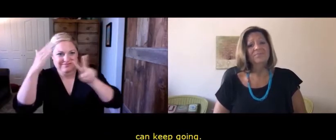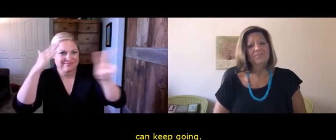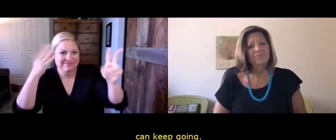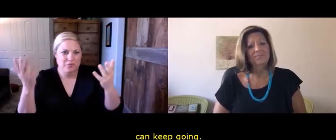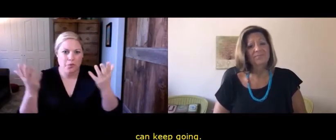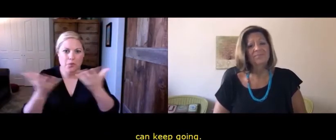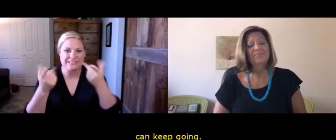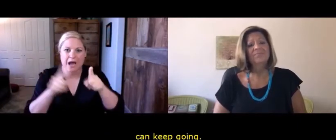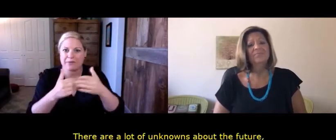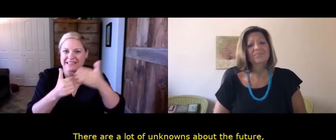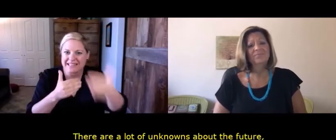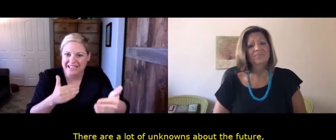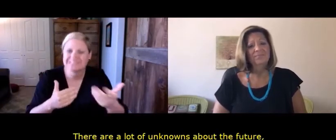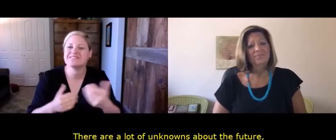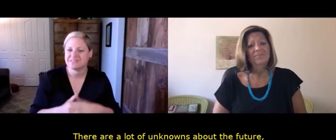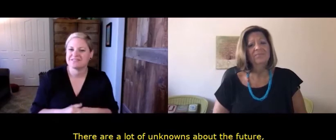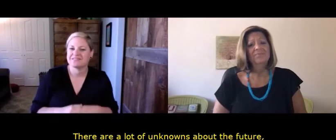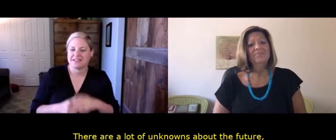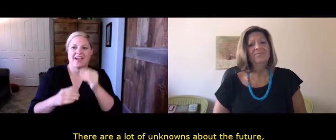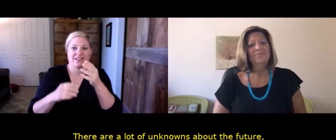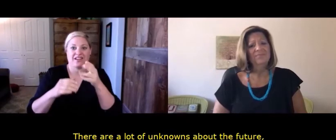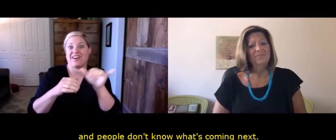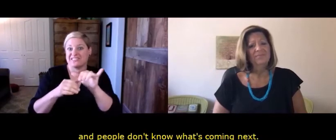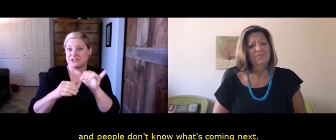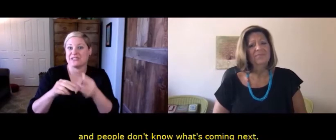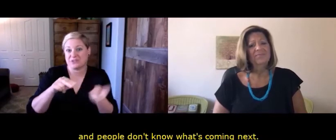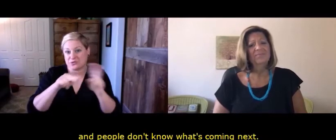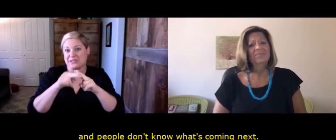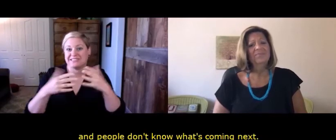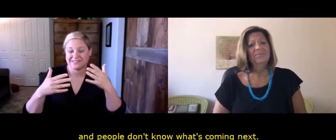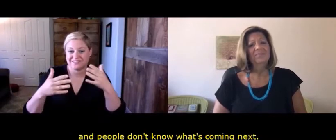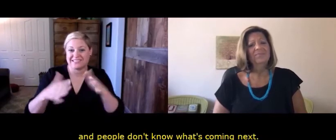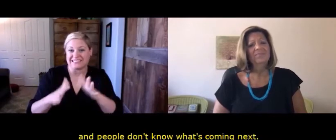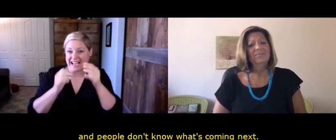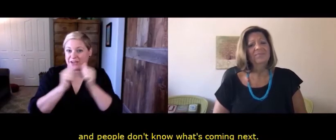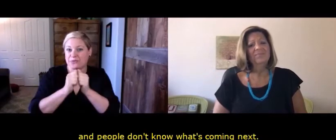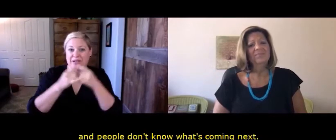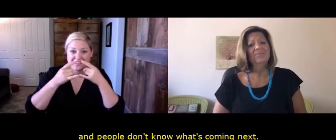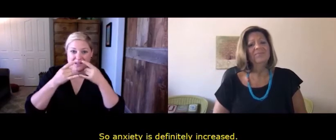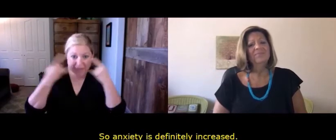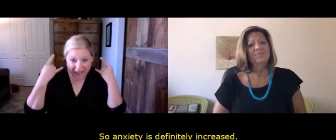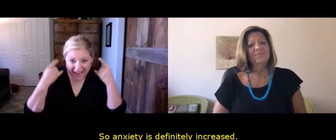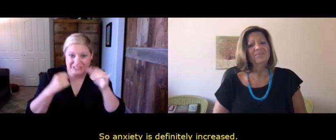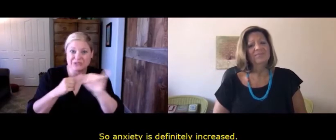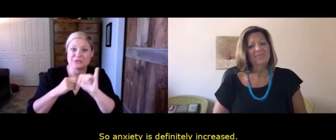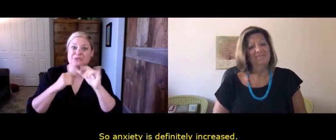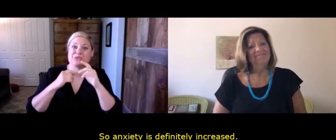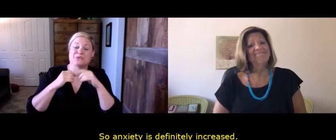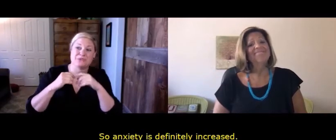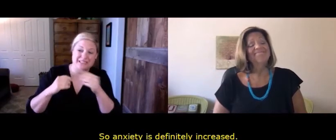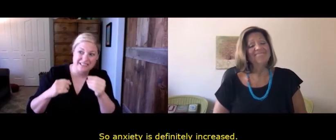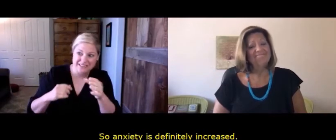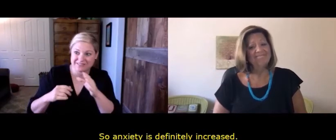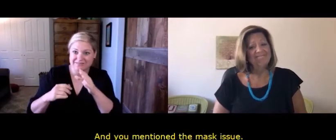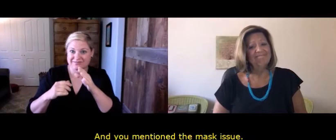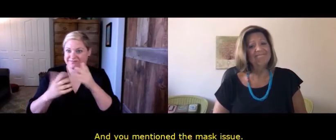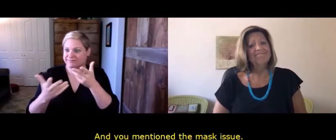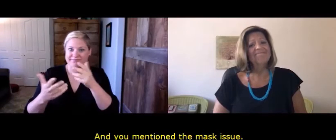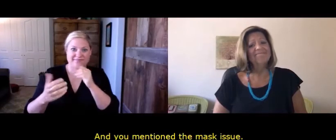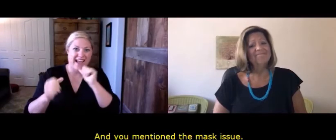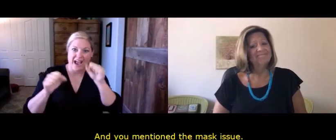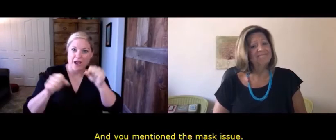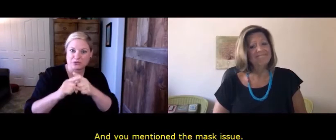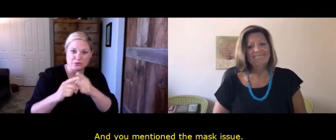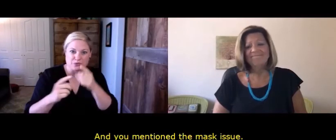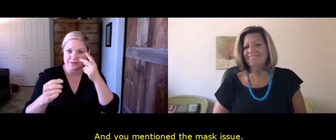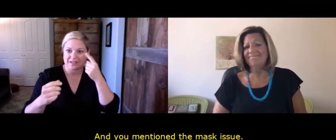they can keep going. There are a lot of unknowns about the future and people don't know what's coming next. So anxiety is definitely increased.